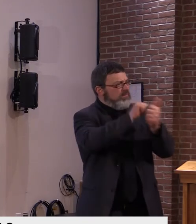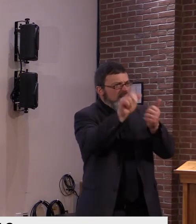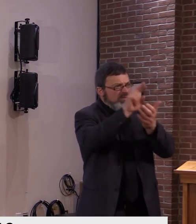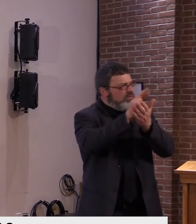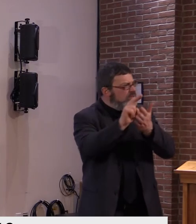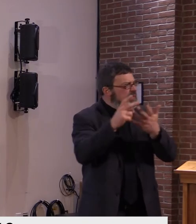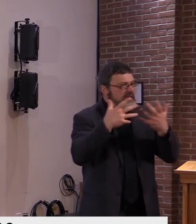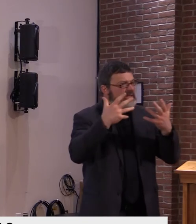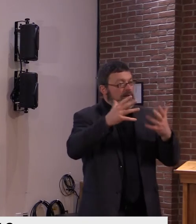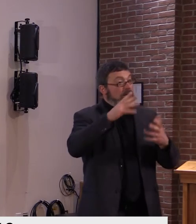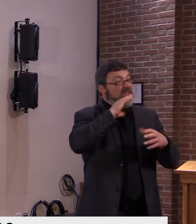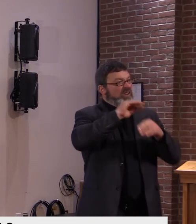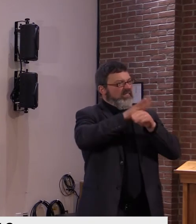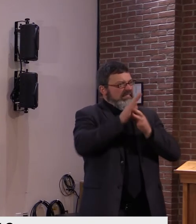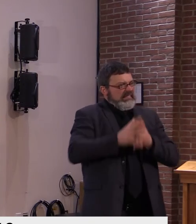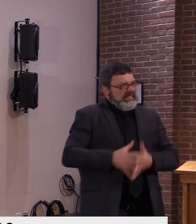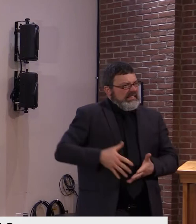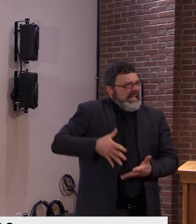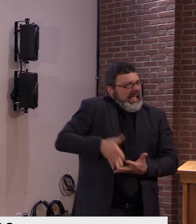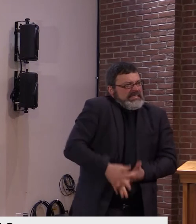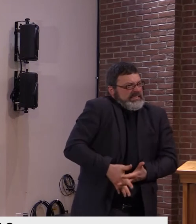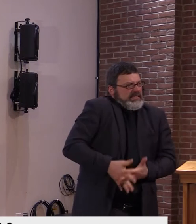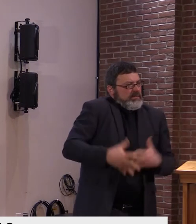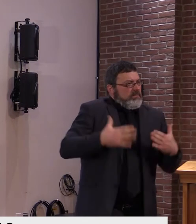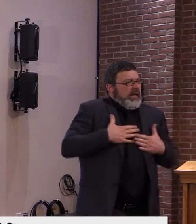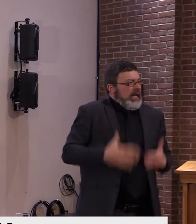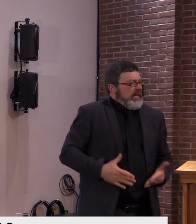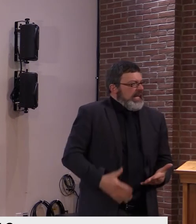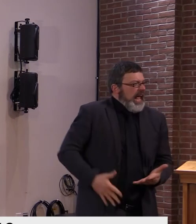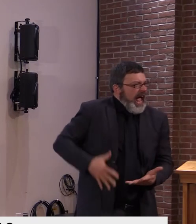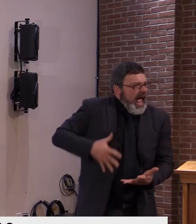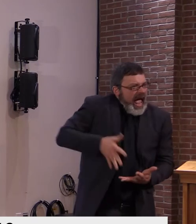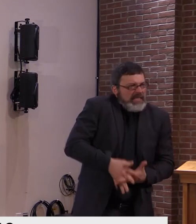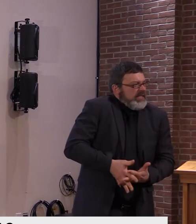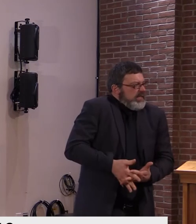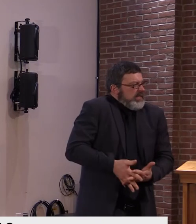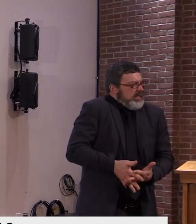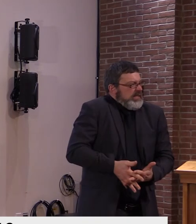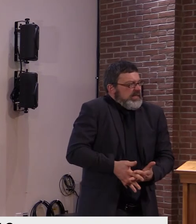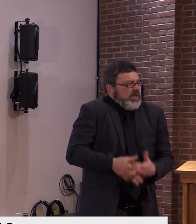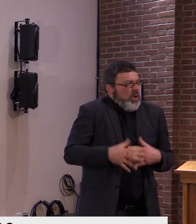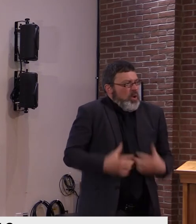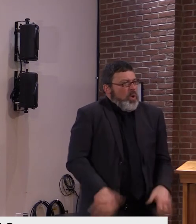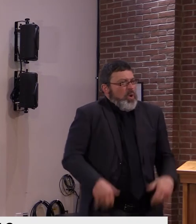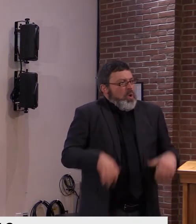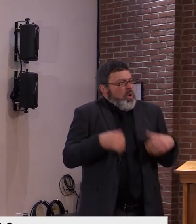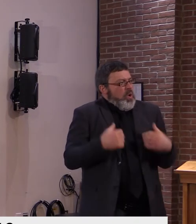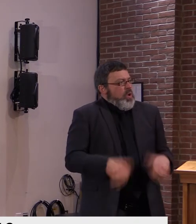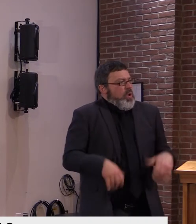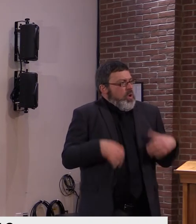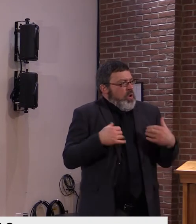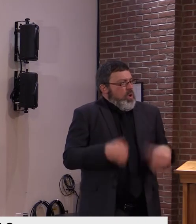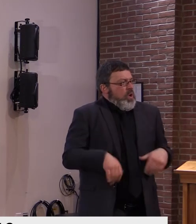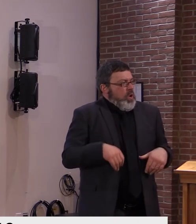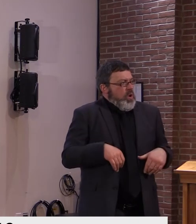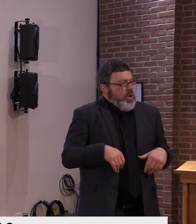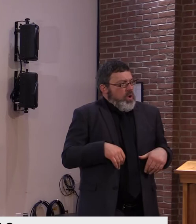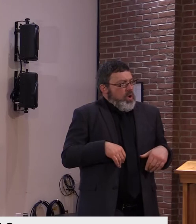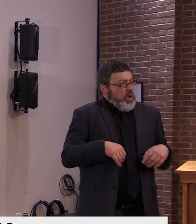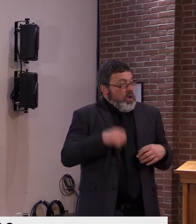viable and able to infect anyone else. So that partially answers your question, I'm